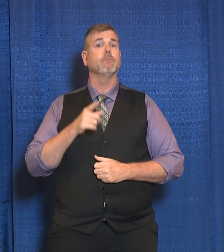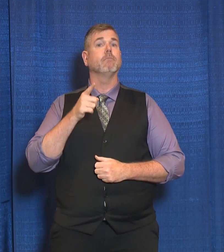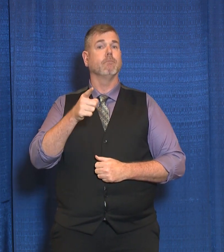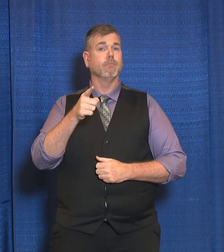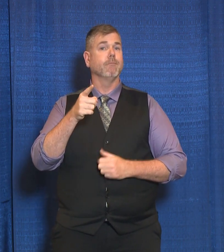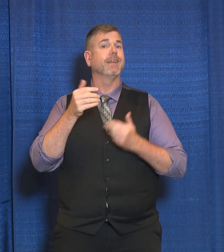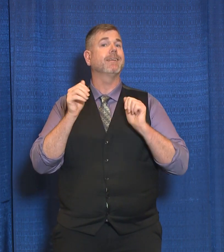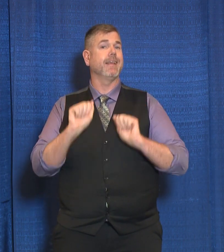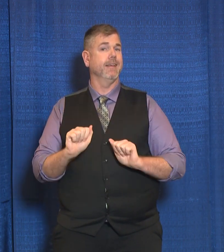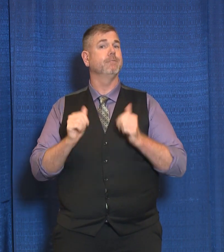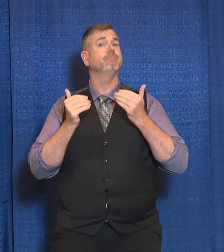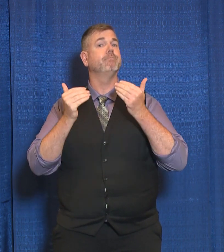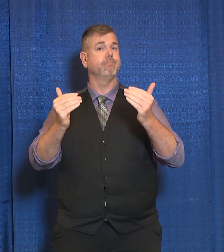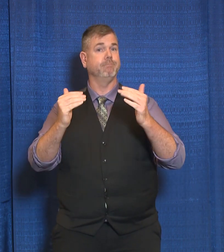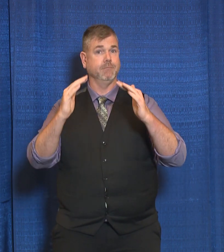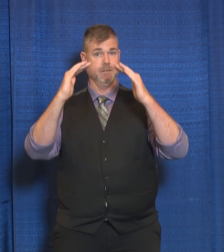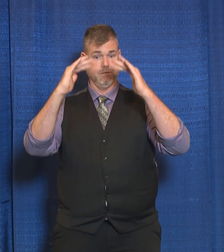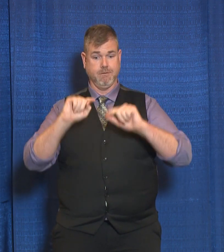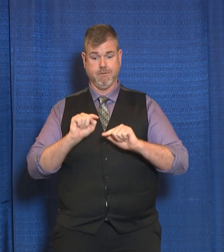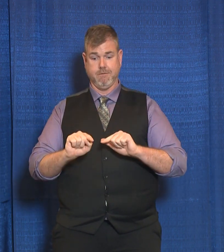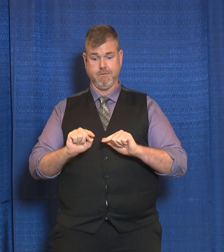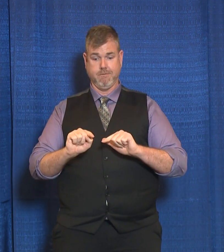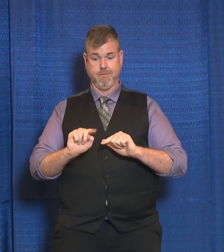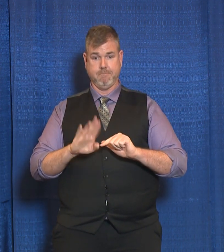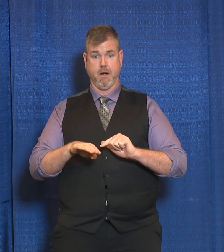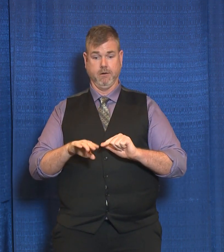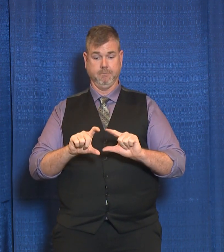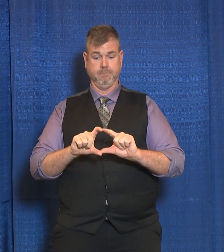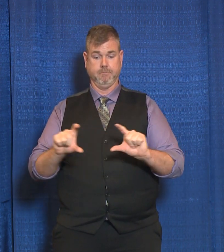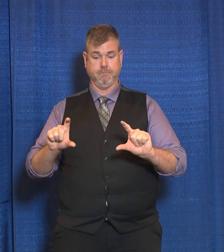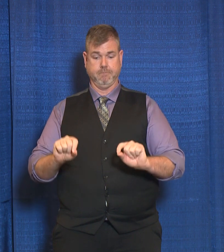Click the Next button to continue to page 4.